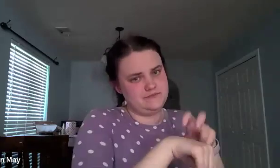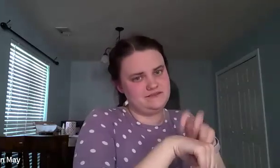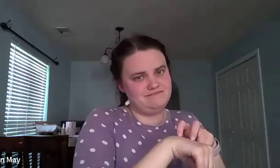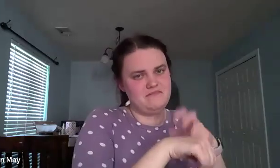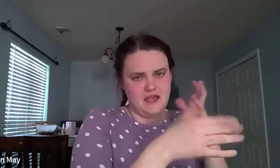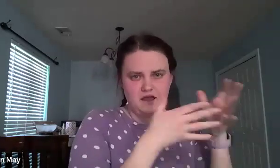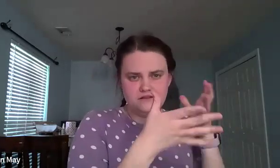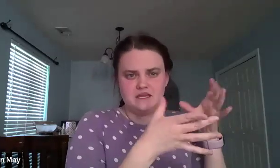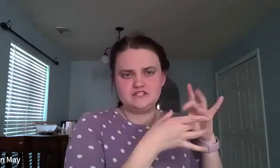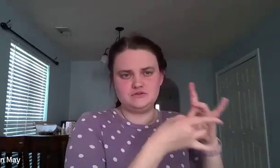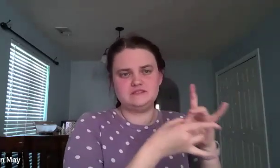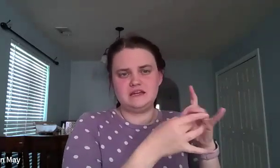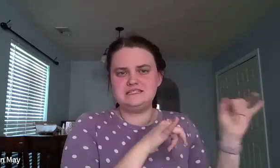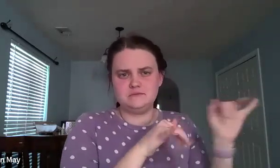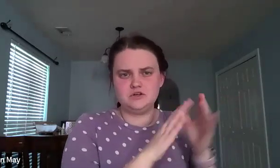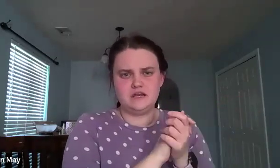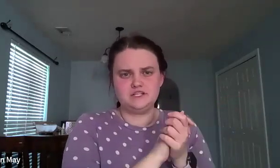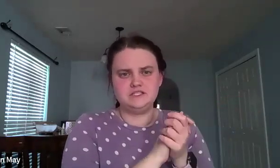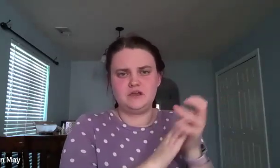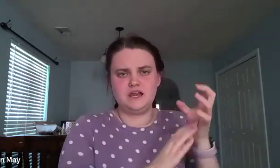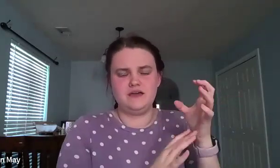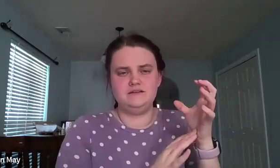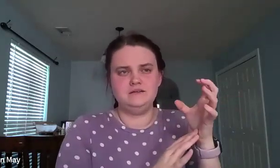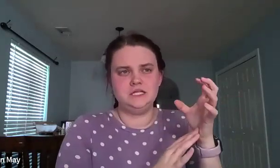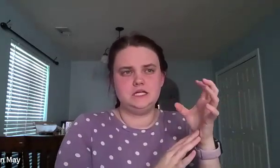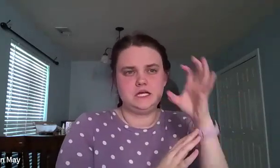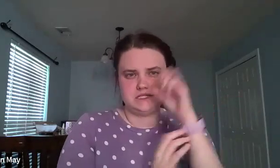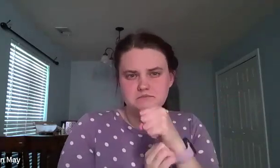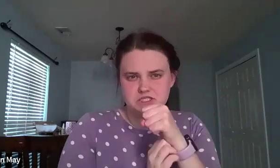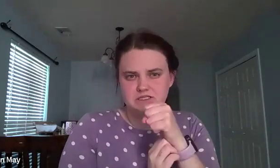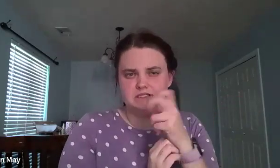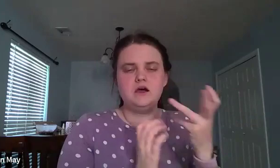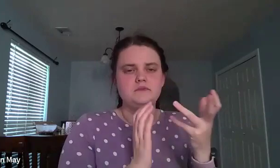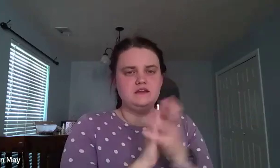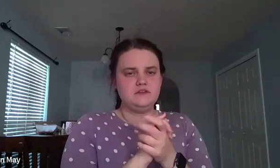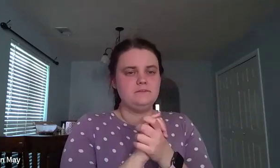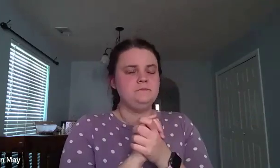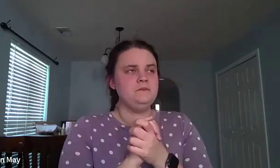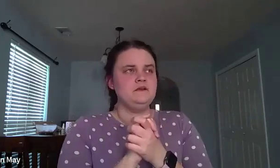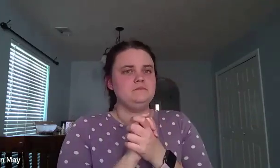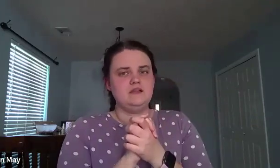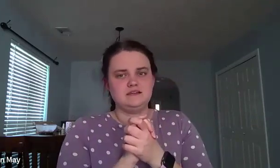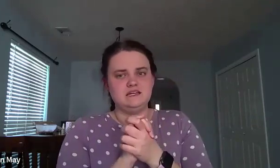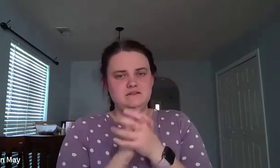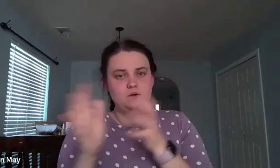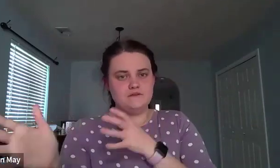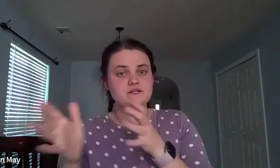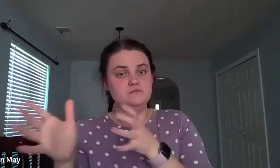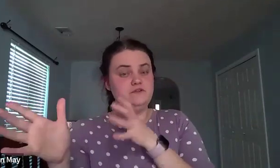chips. That kind of thing is those kind of similar connections or kind of that assumption kind of thing. But like I said, if you